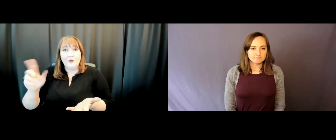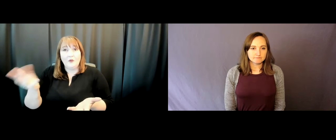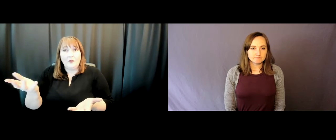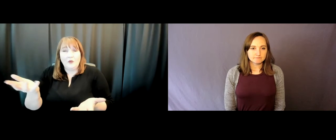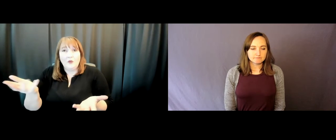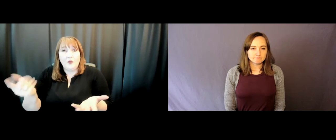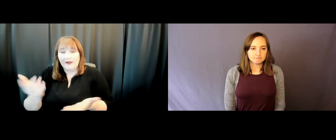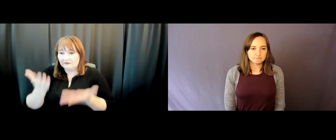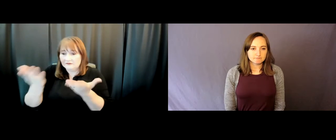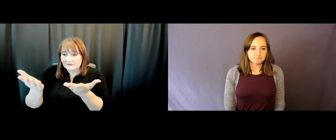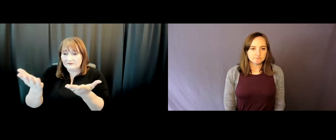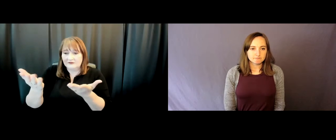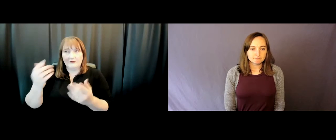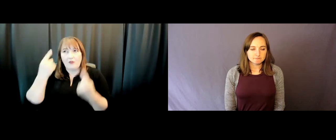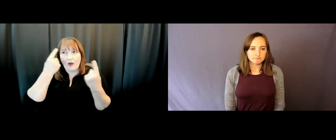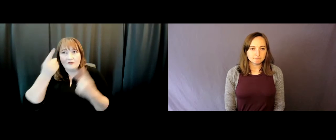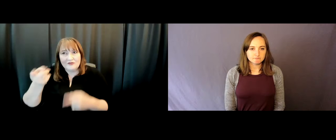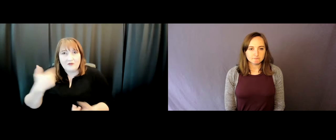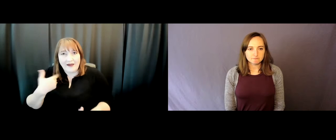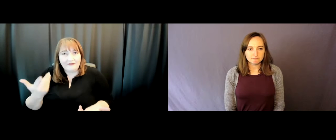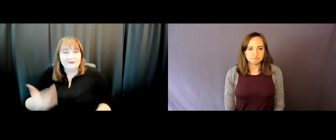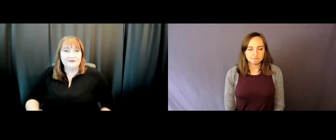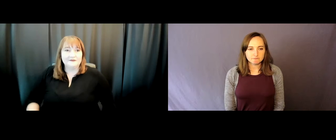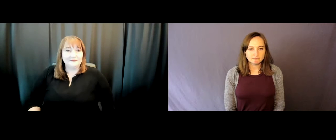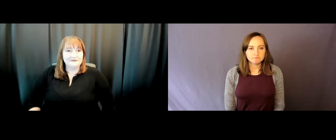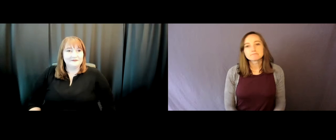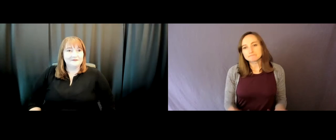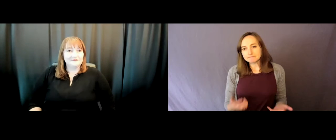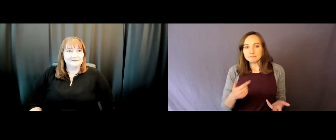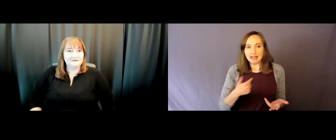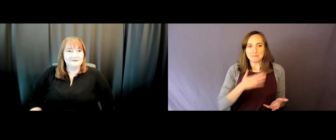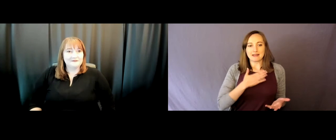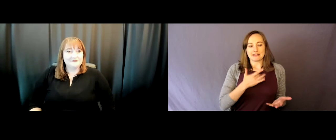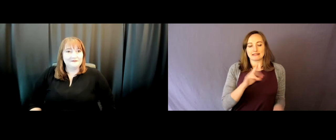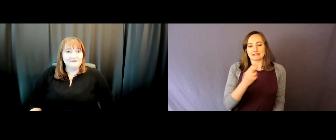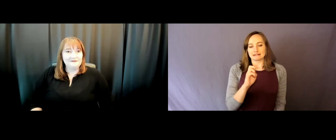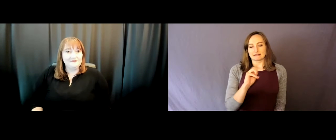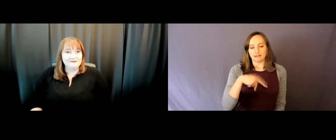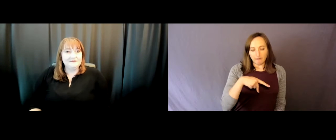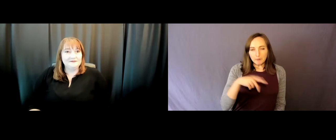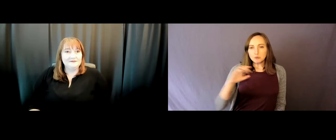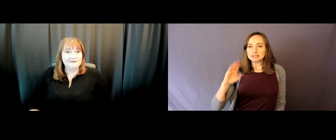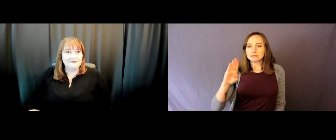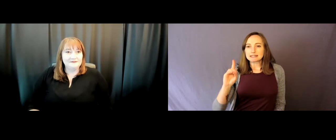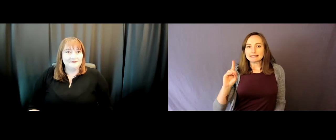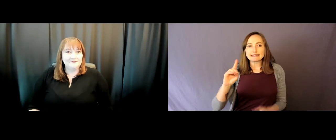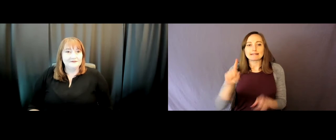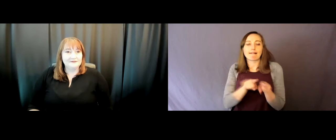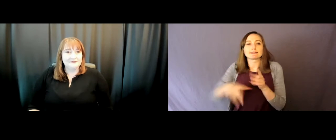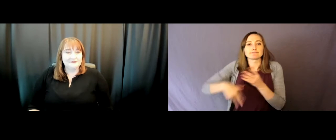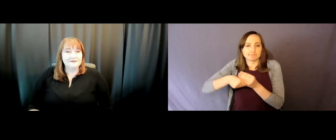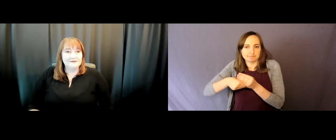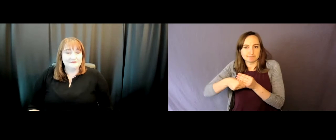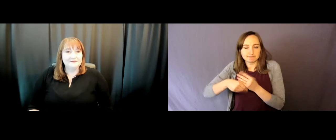What recommendations or what thoughts do you have on that? Well, I always use hemp or CBD as an additive. So of